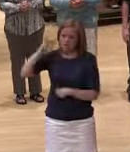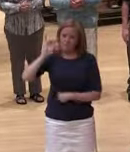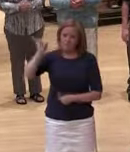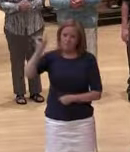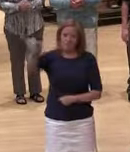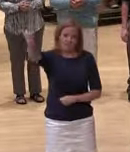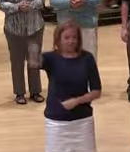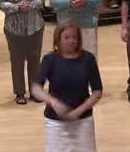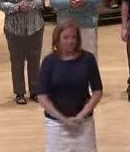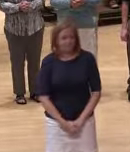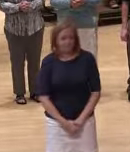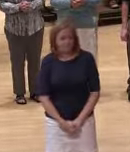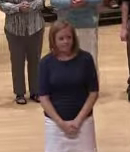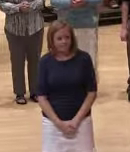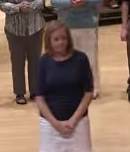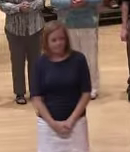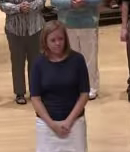forever and ever.